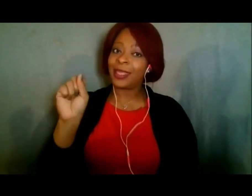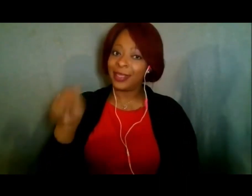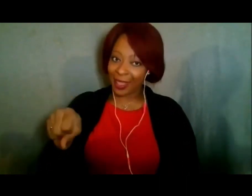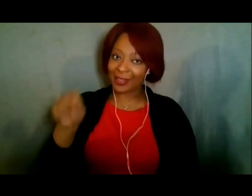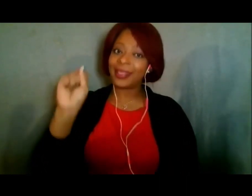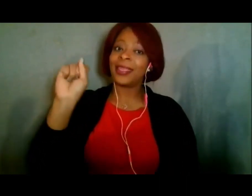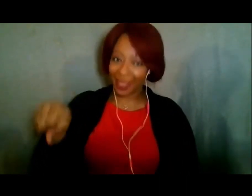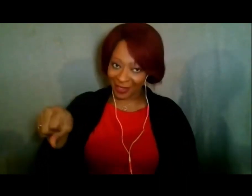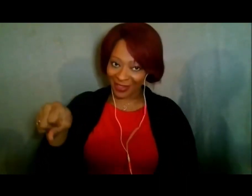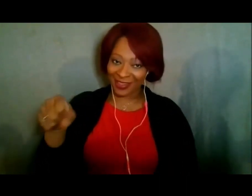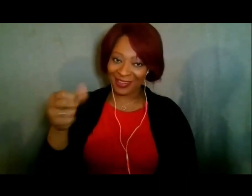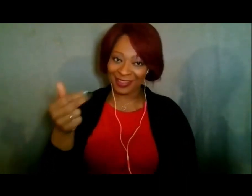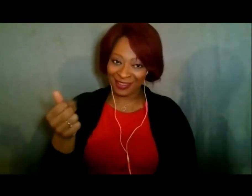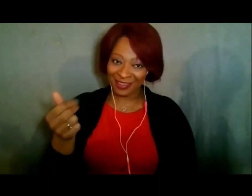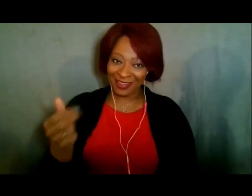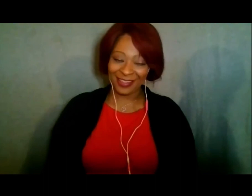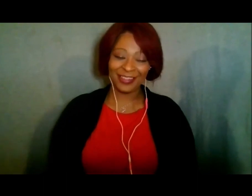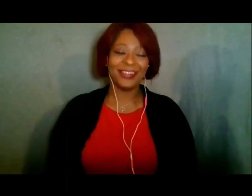yes.